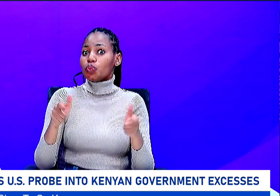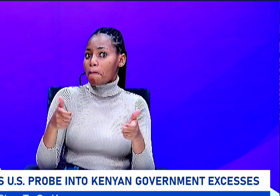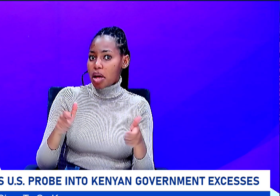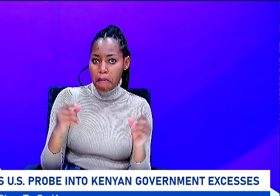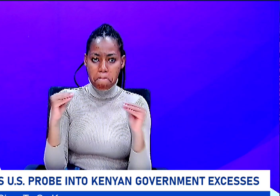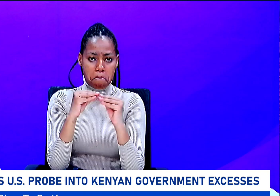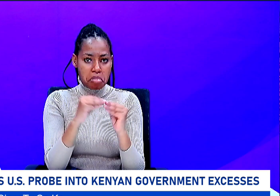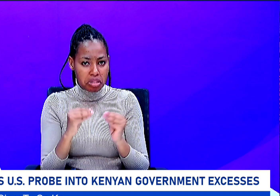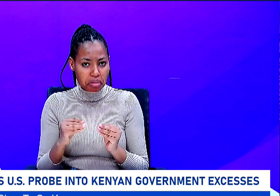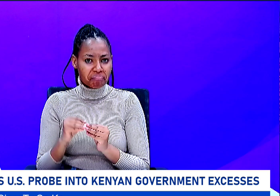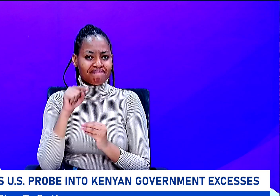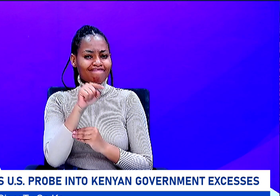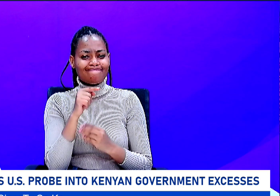Kenyan government.